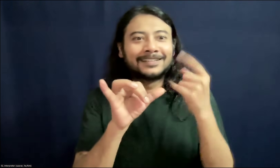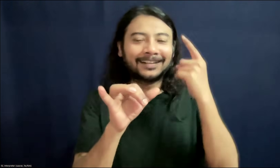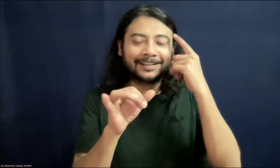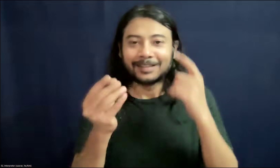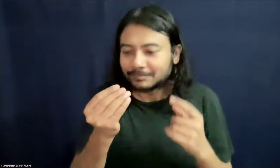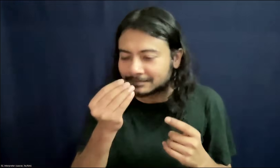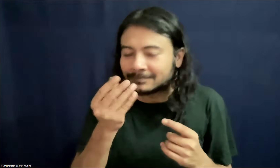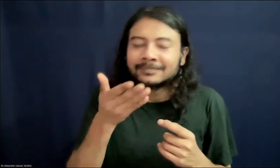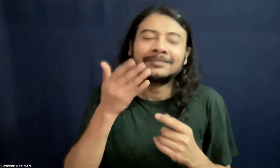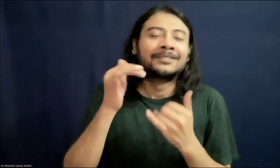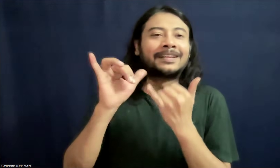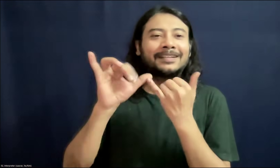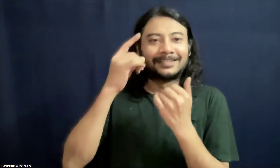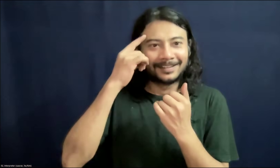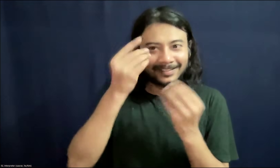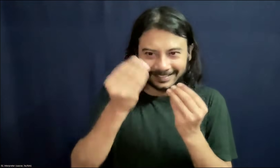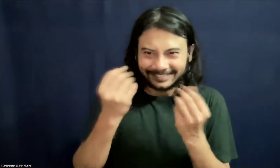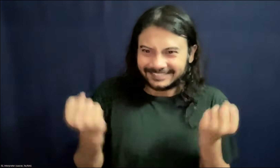Right?